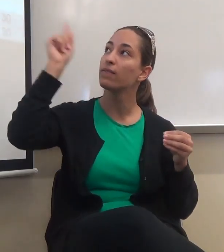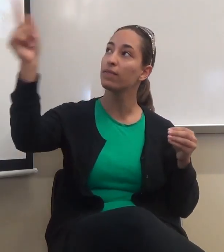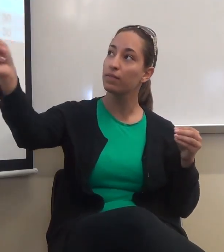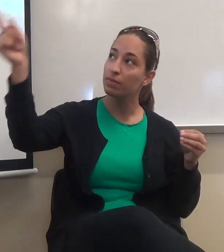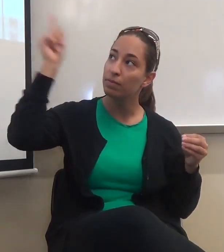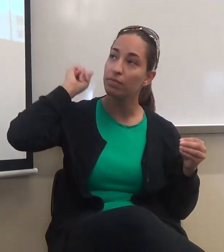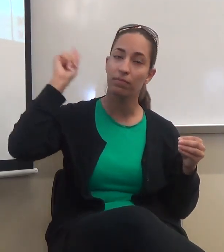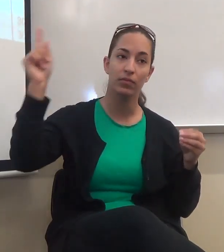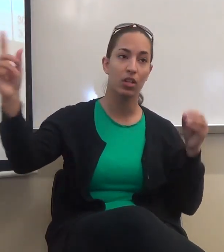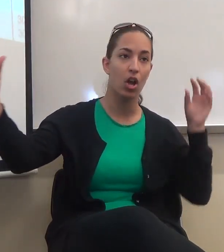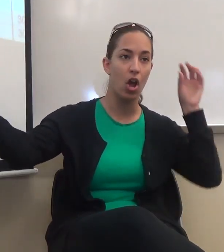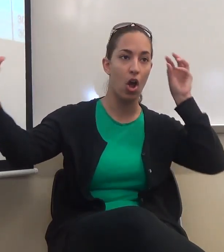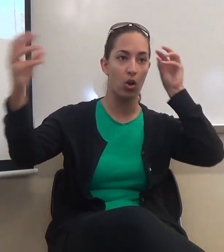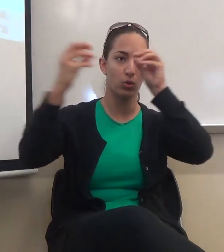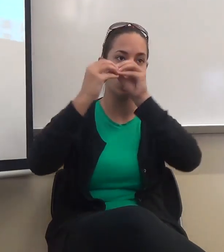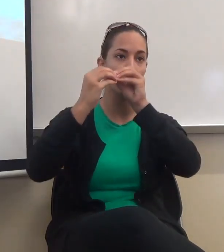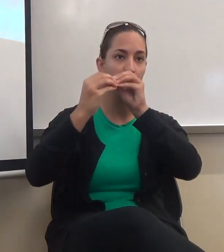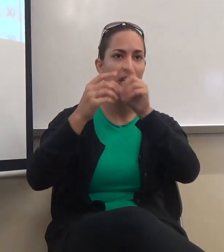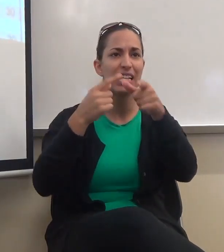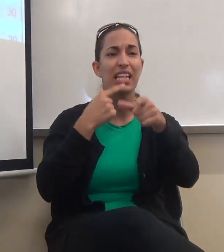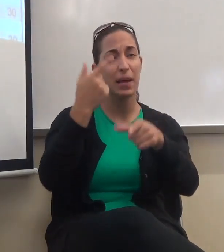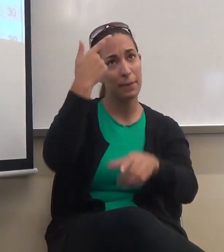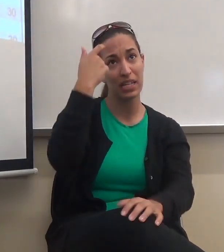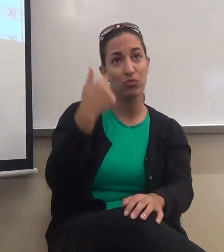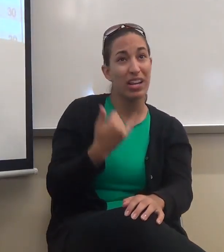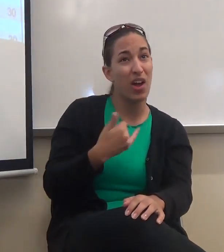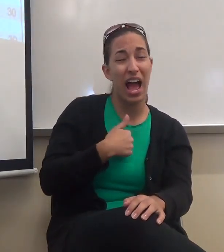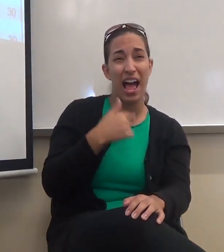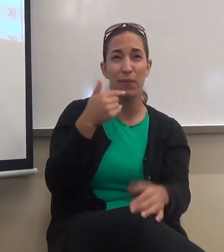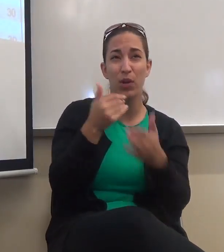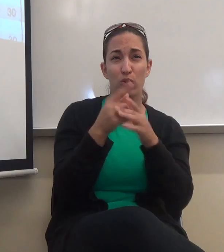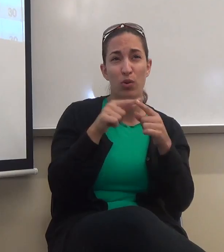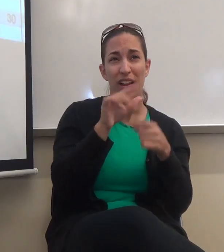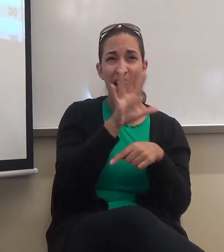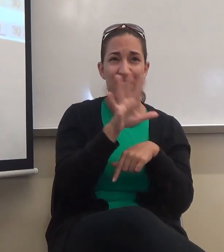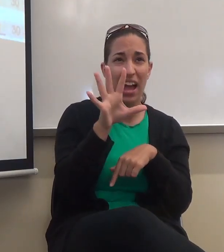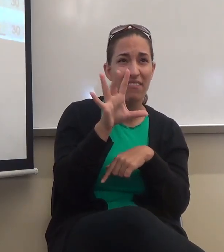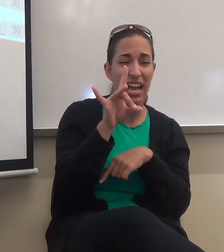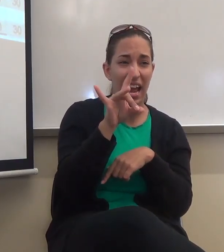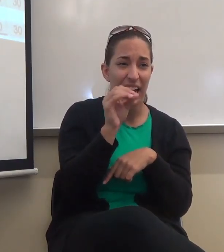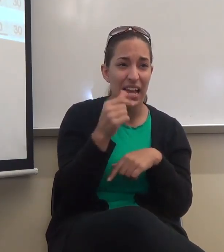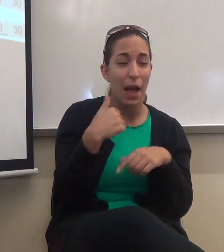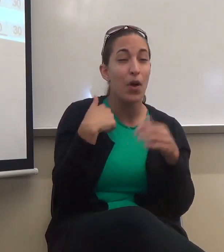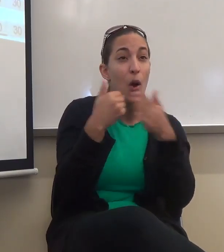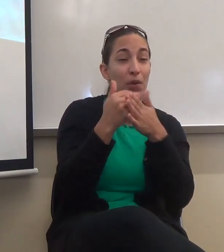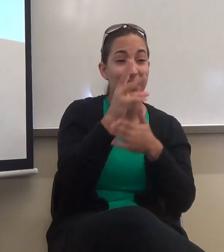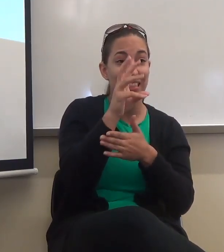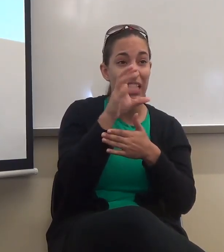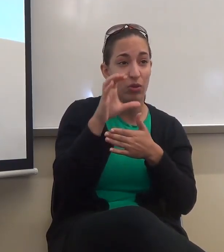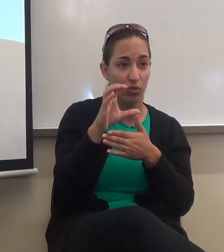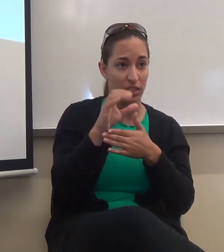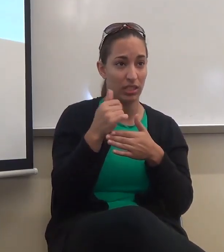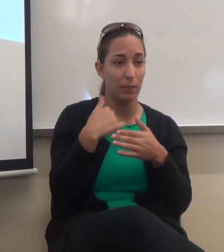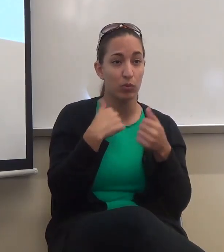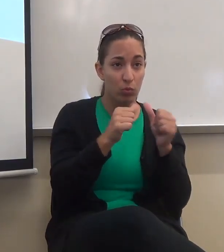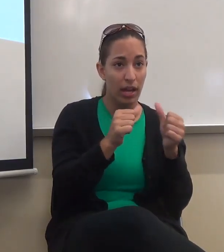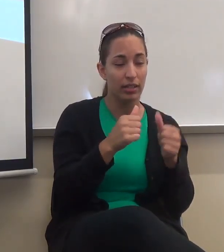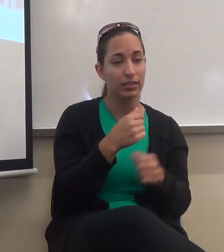like 580 or something Yeah, like that. so it looks I'm like almost at 600, I'm trying to. the total is somewhere in